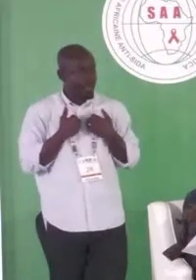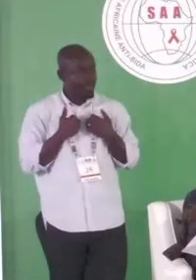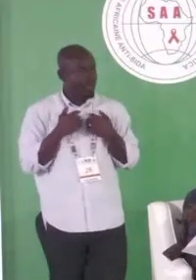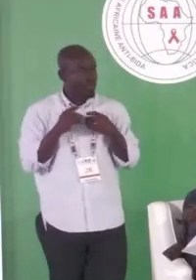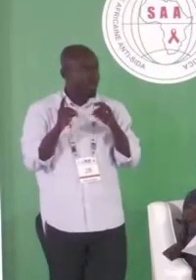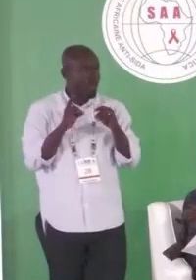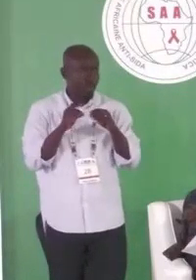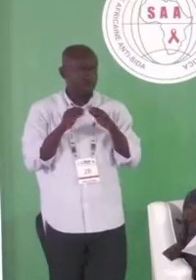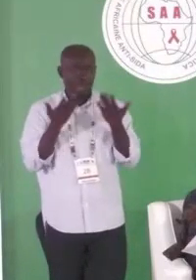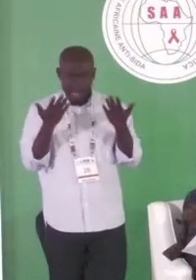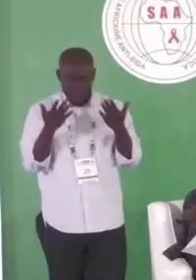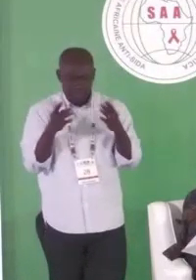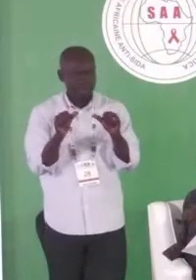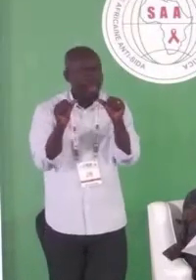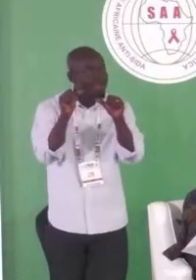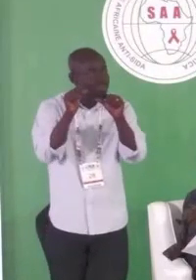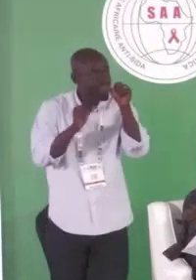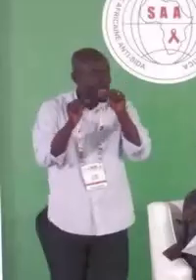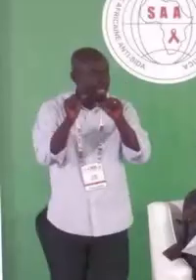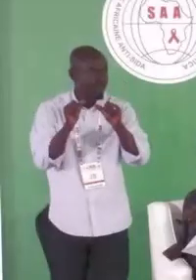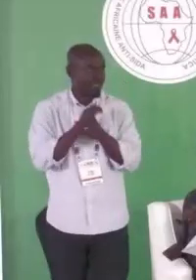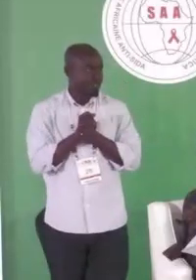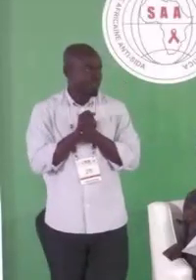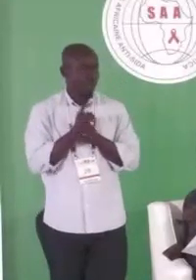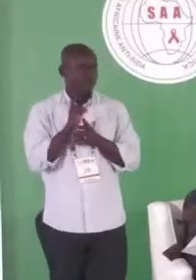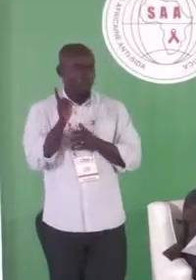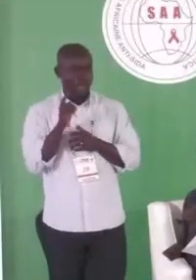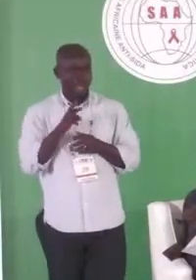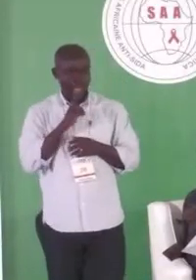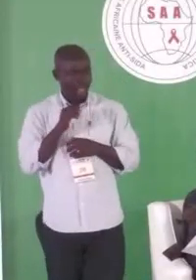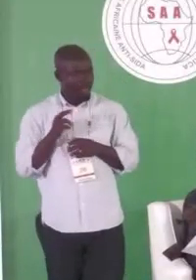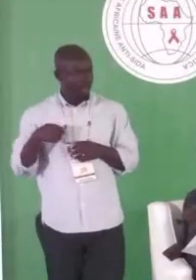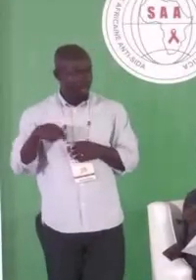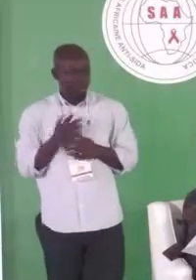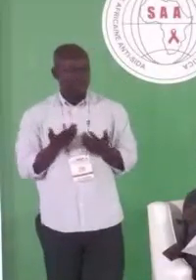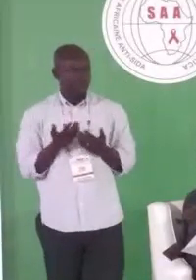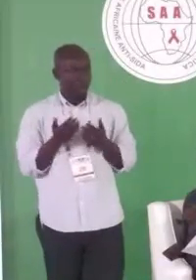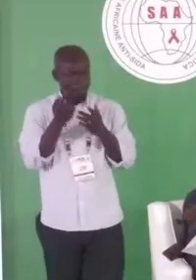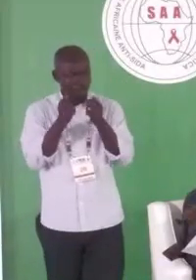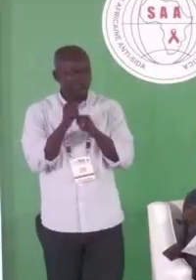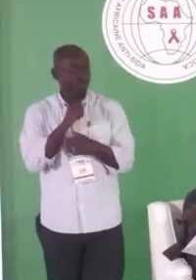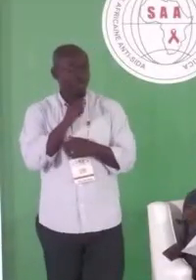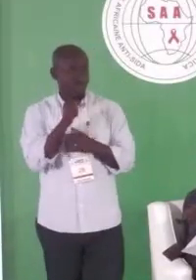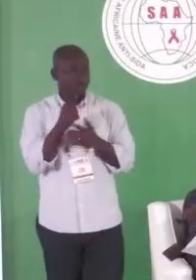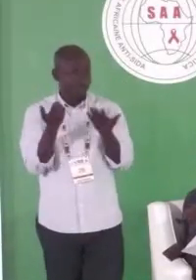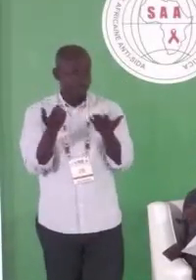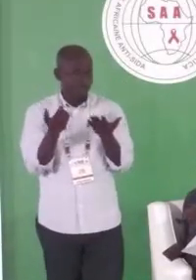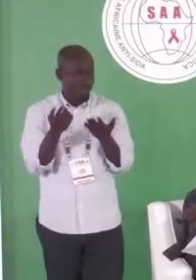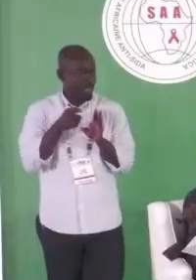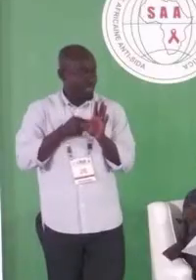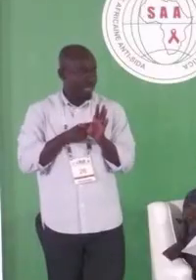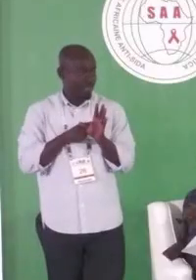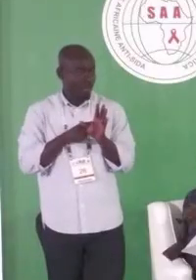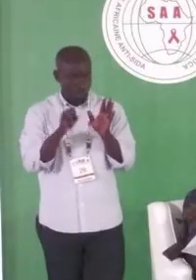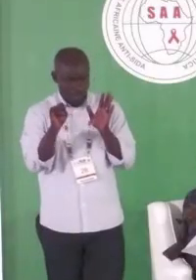a baseline assessment. Exactly where are we based on the 4 tools that you shared, Moko? So we have